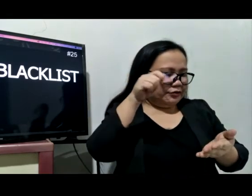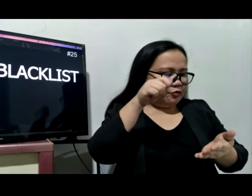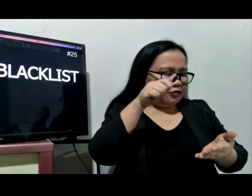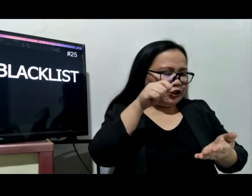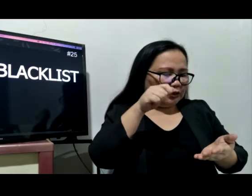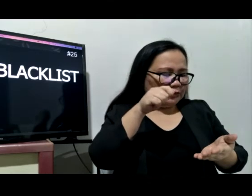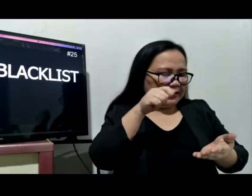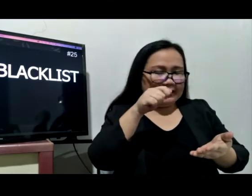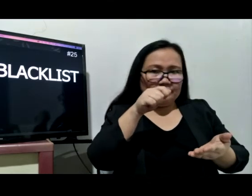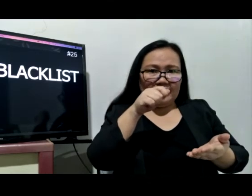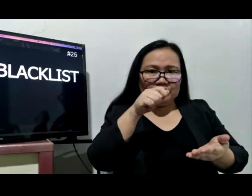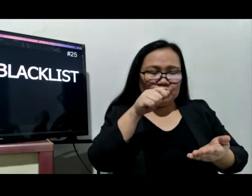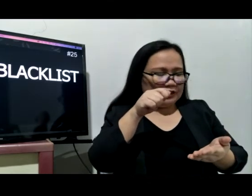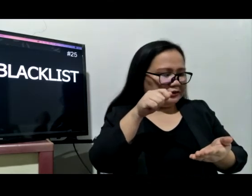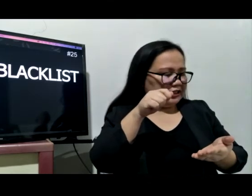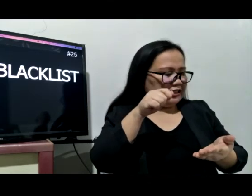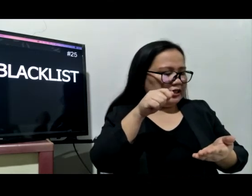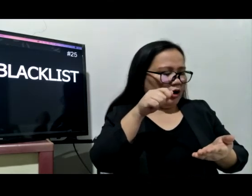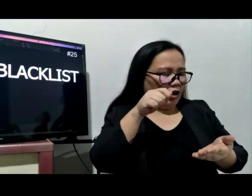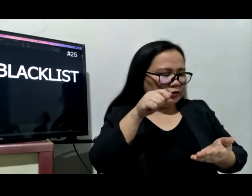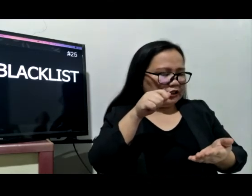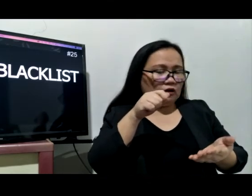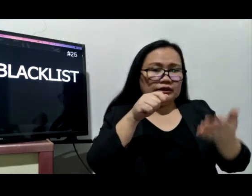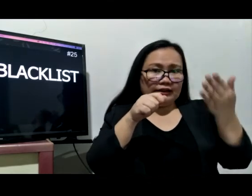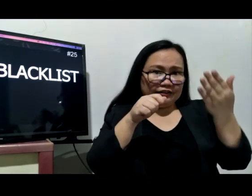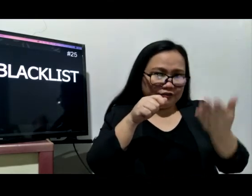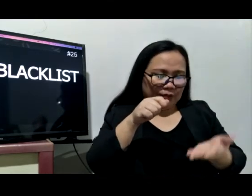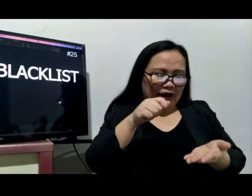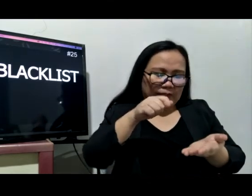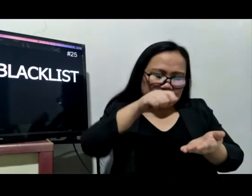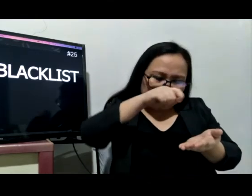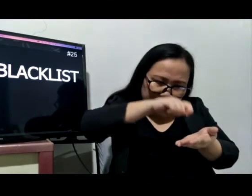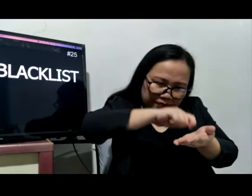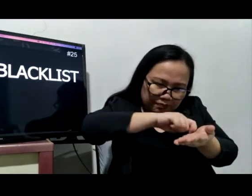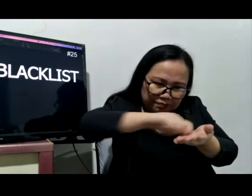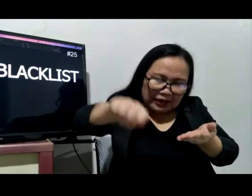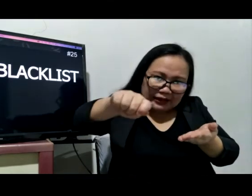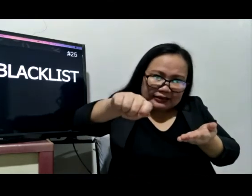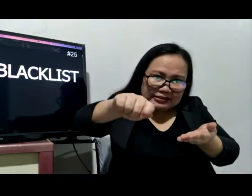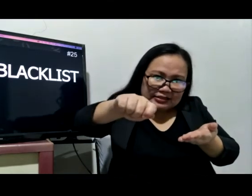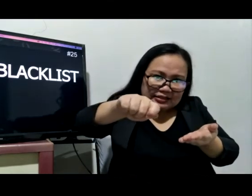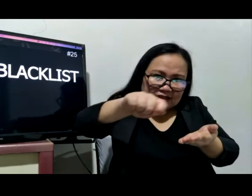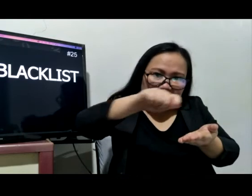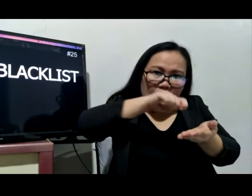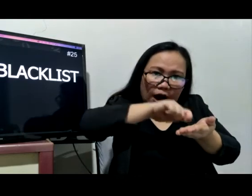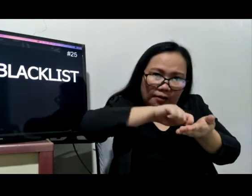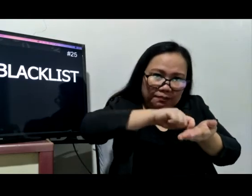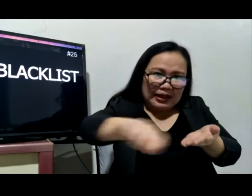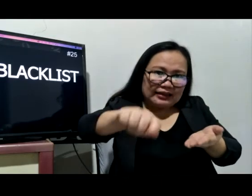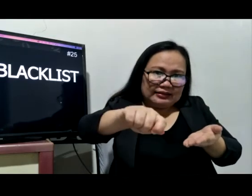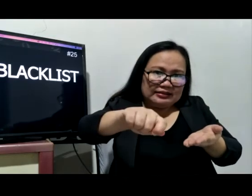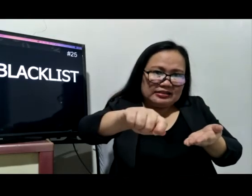removing sharply an imaginary object on the left palm. Blacklist, blacklist,